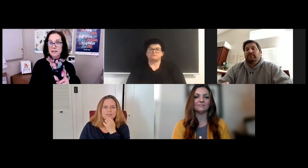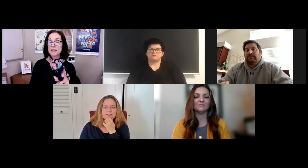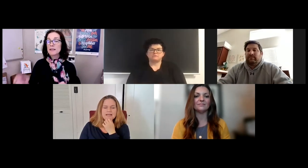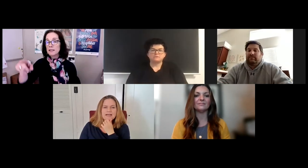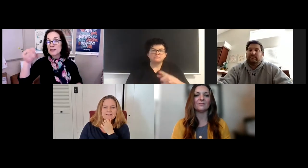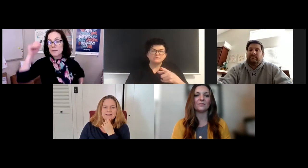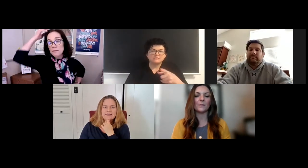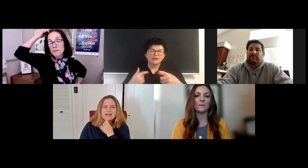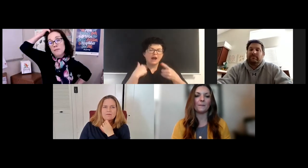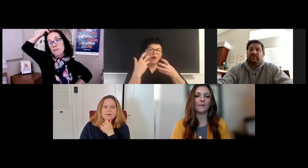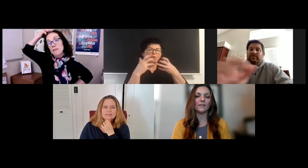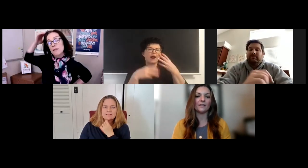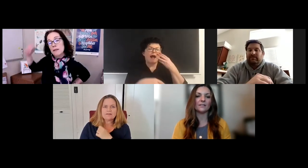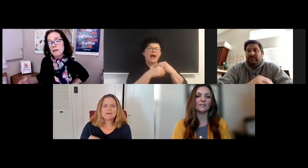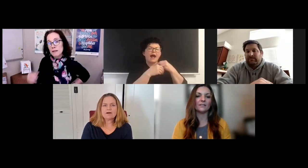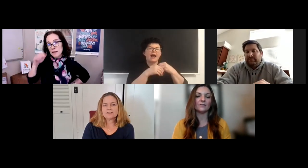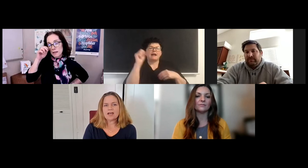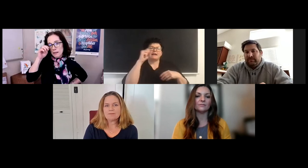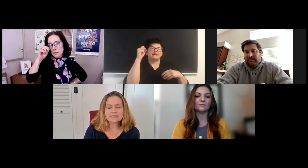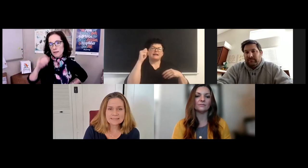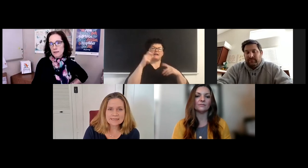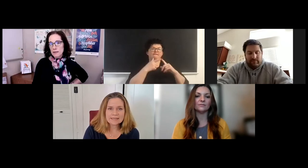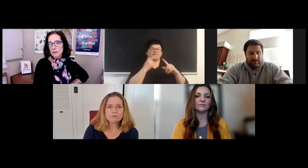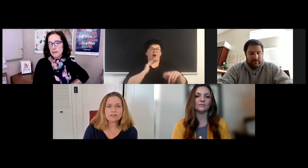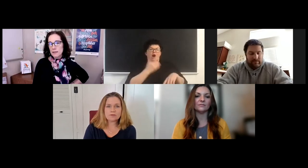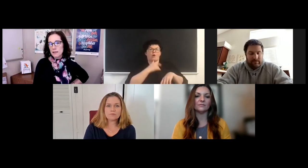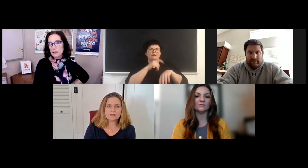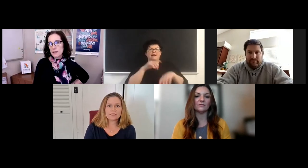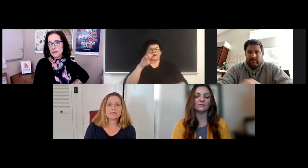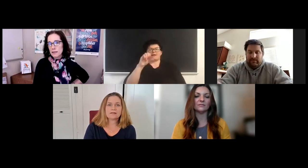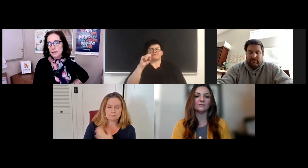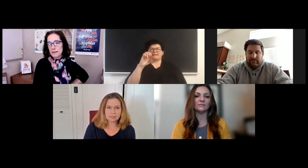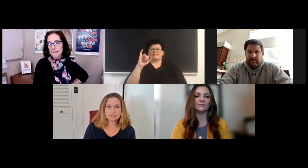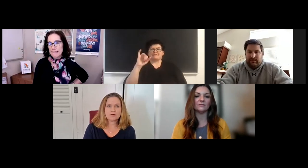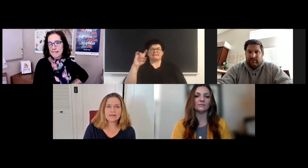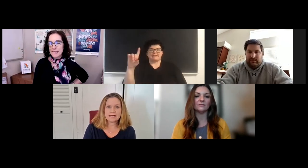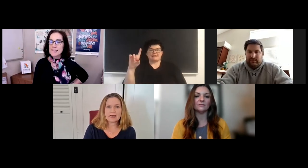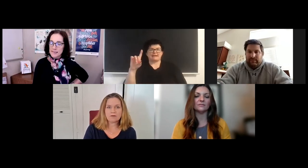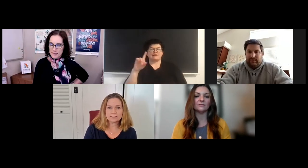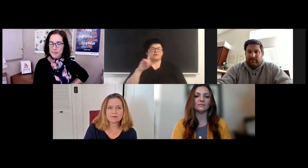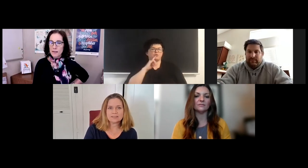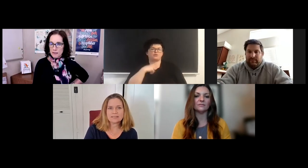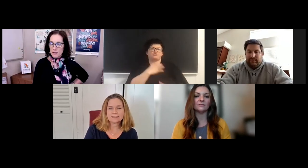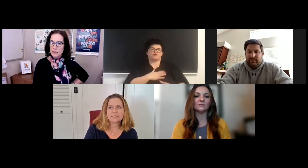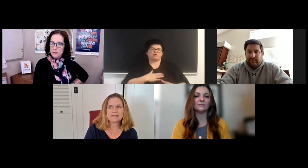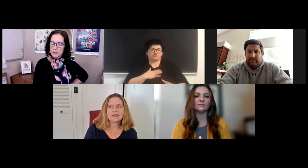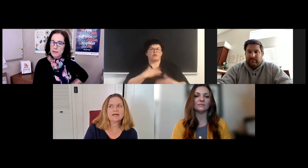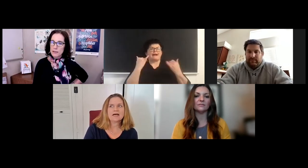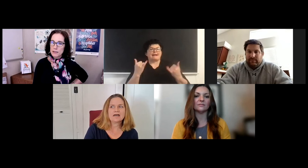I would just add that, yeah, basically from our time at SEED, which we really enjoyed, and now our time at